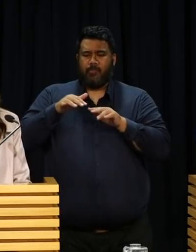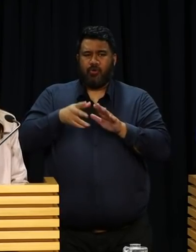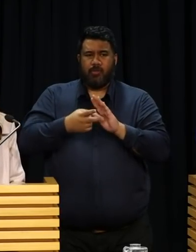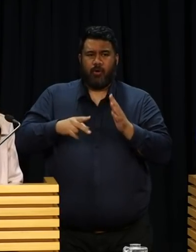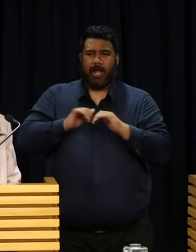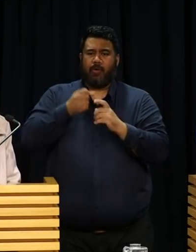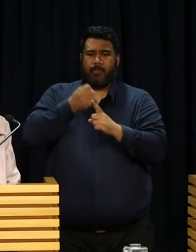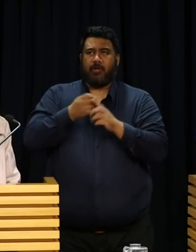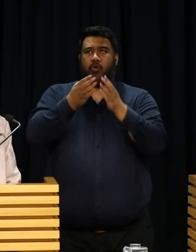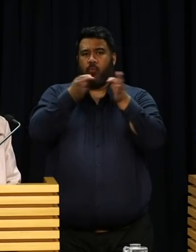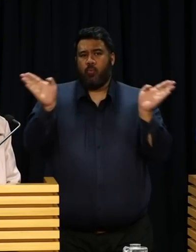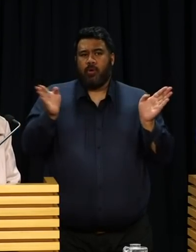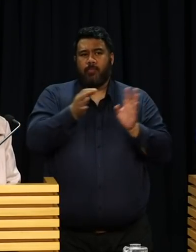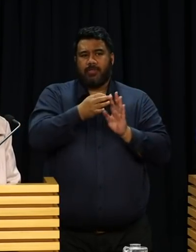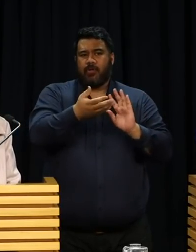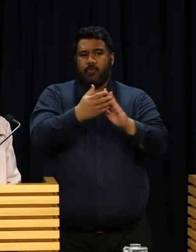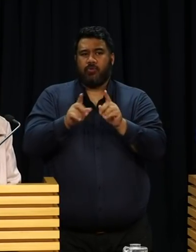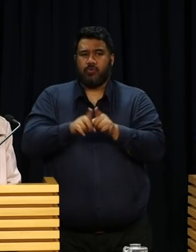whole.